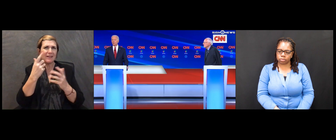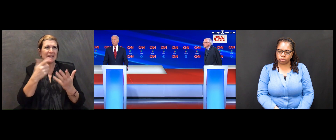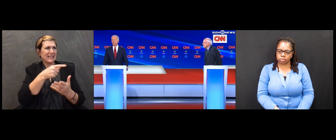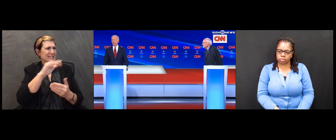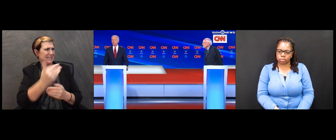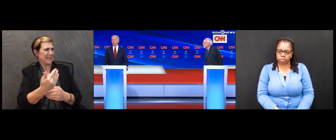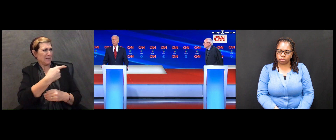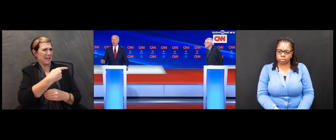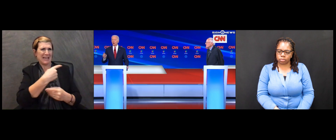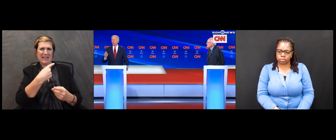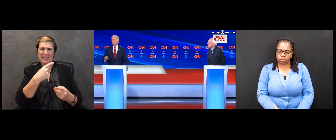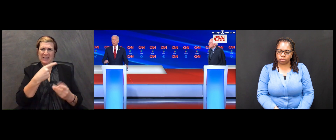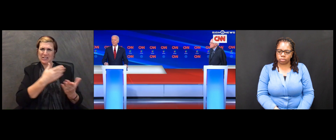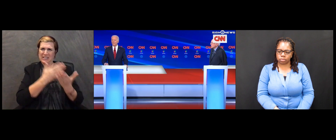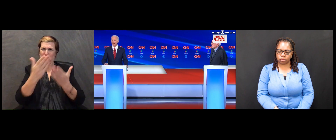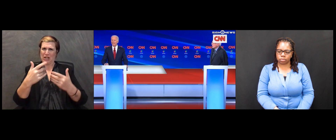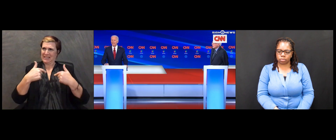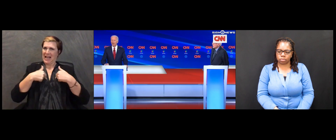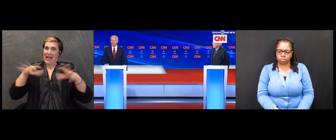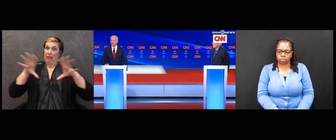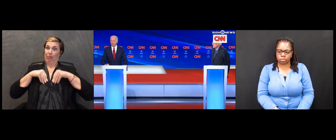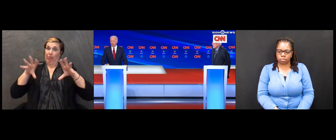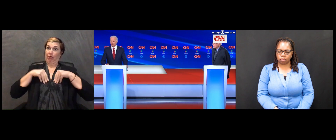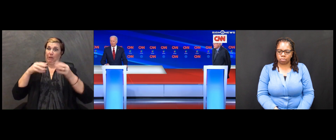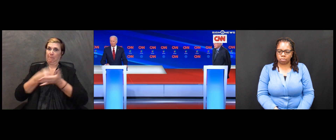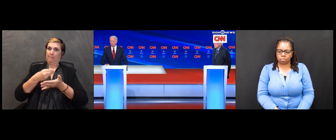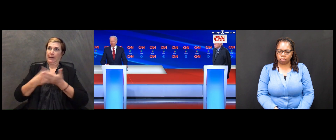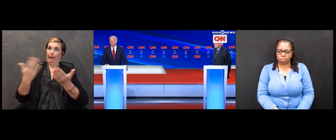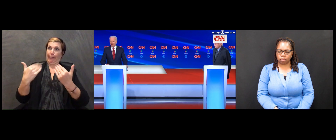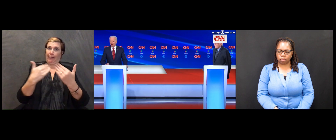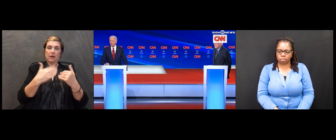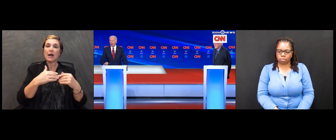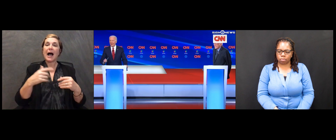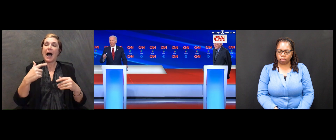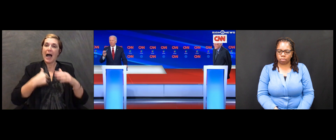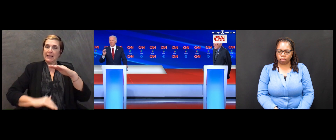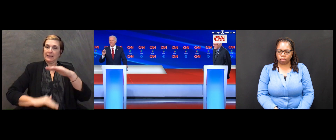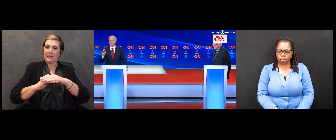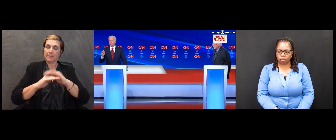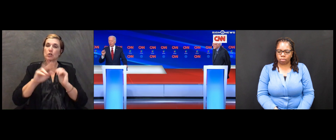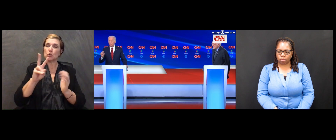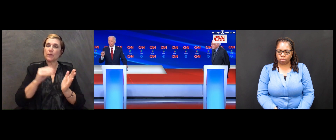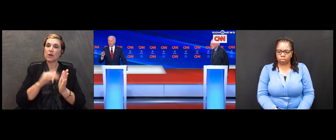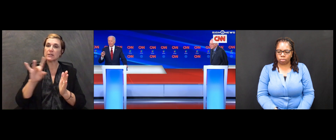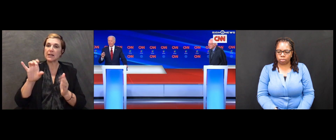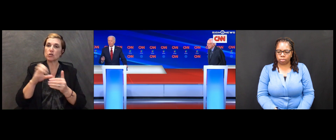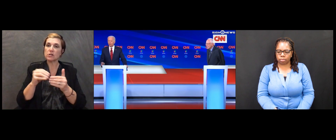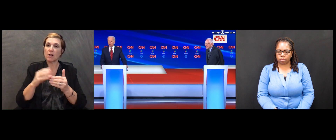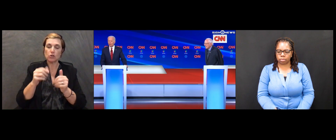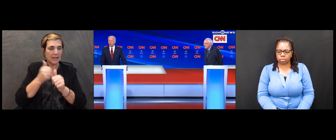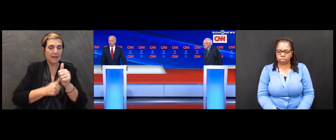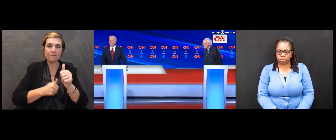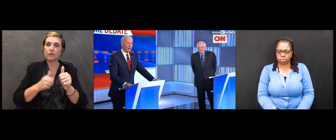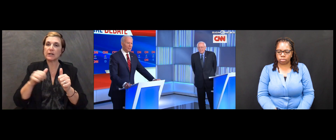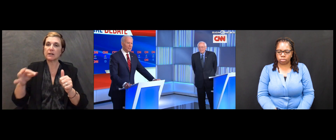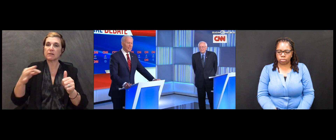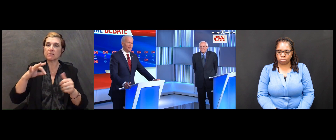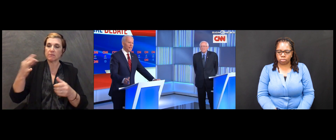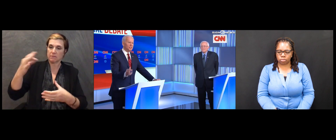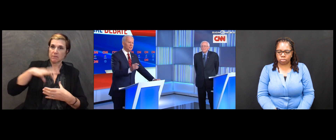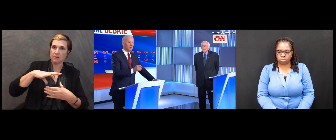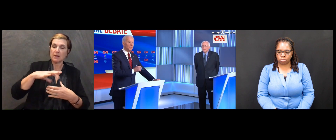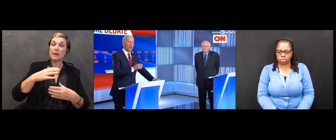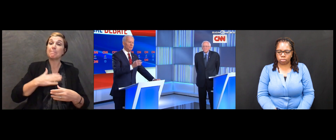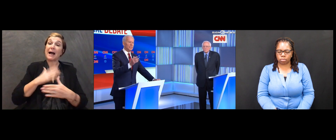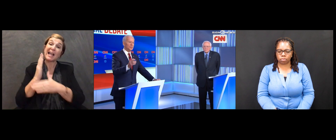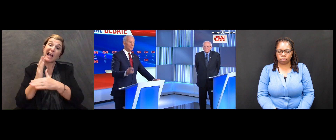accepted a contribution from anybody over $2,800, number one. My average contribution is $44.